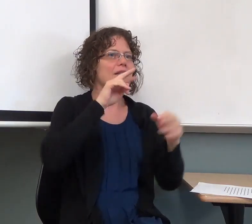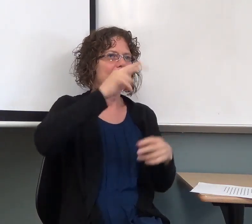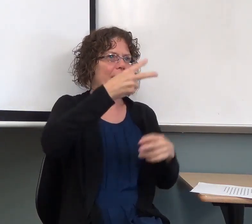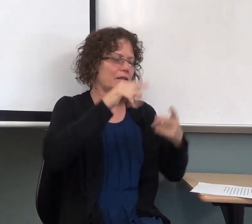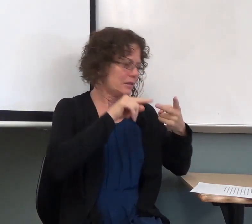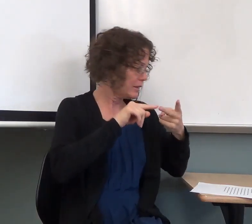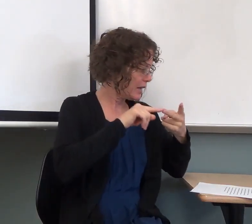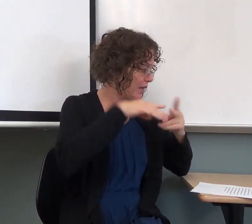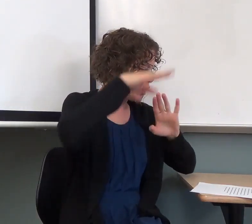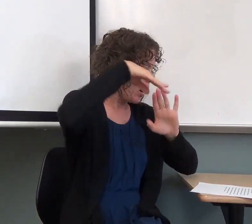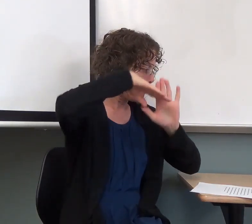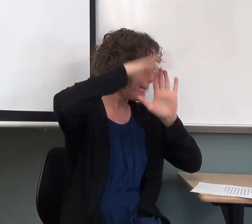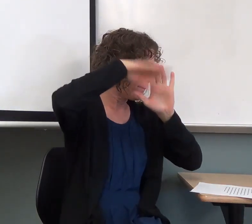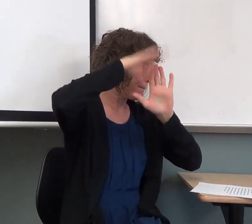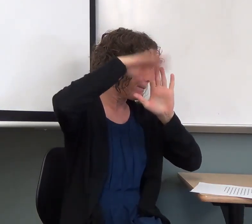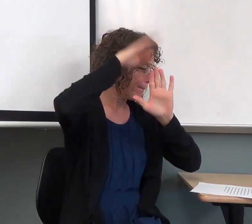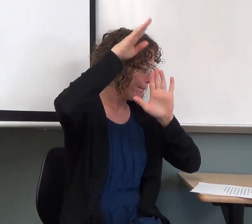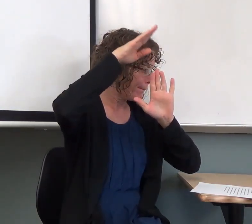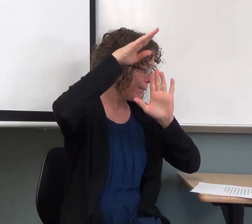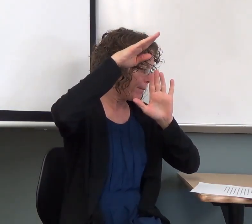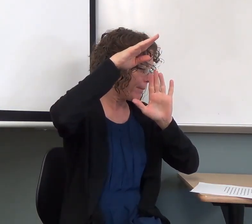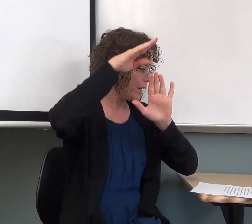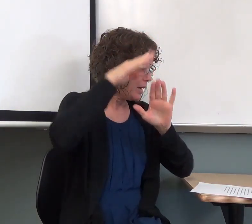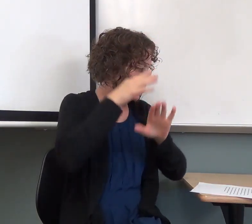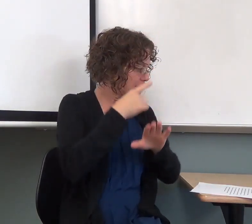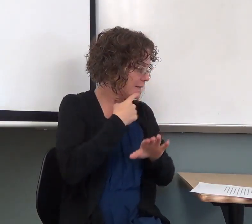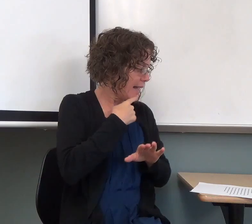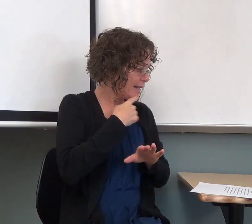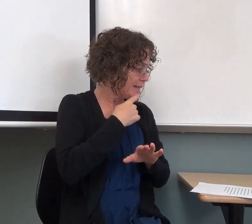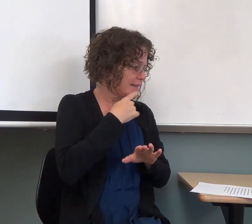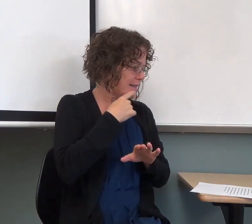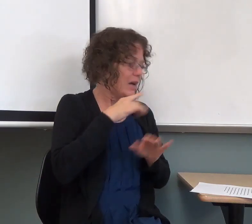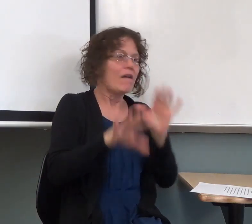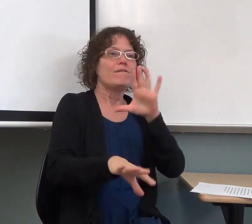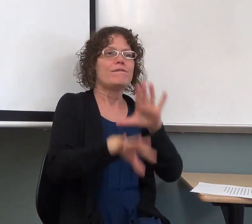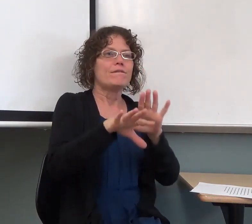And that is to locate the subject, right?